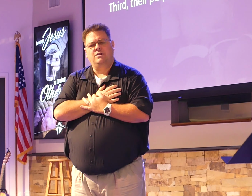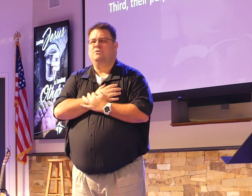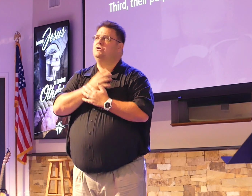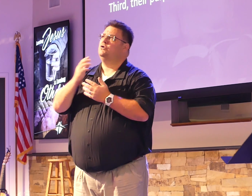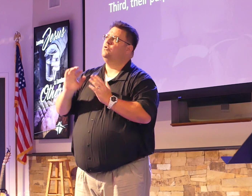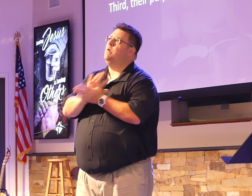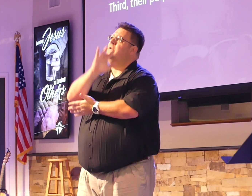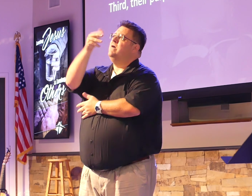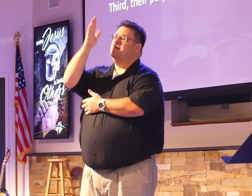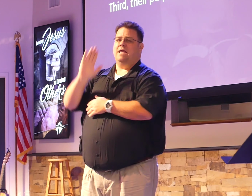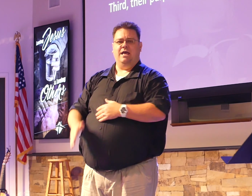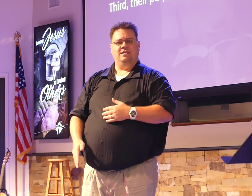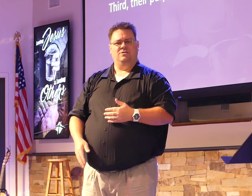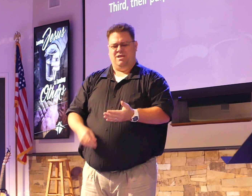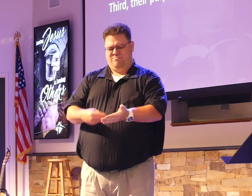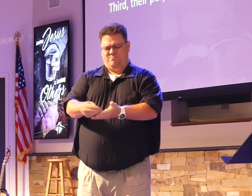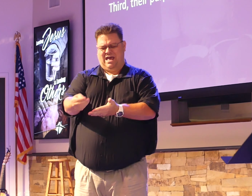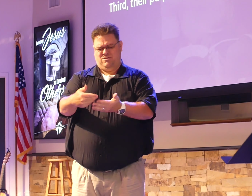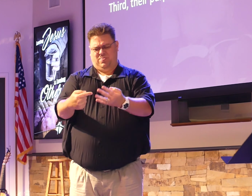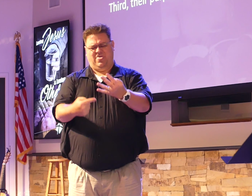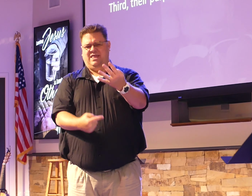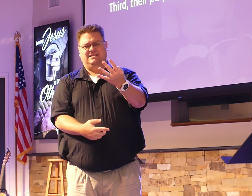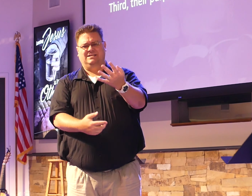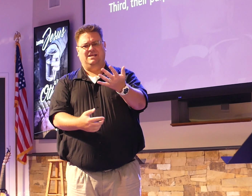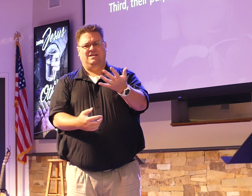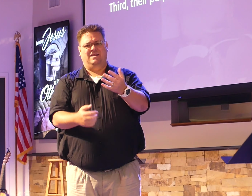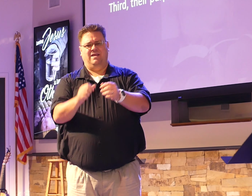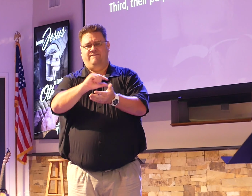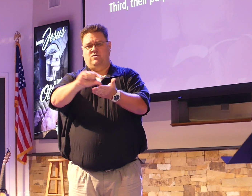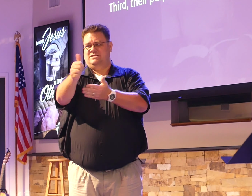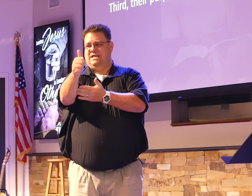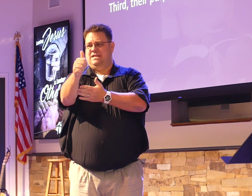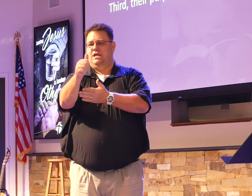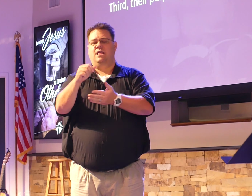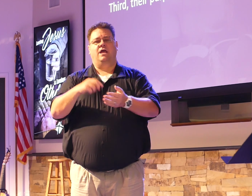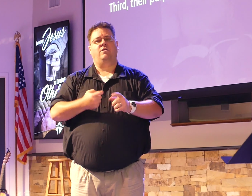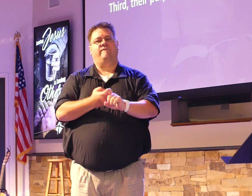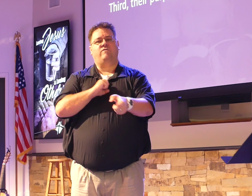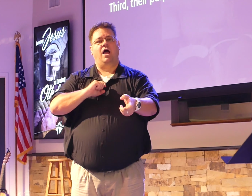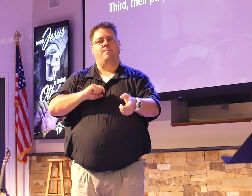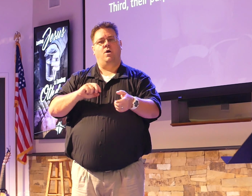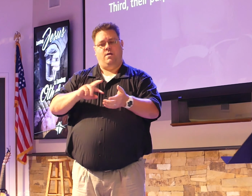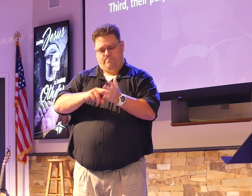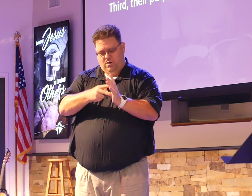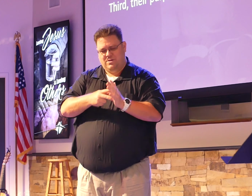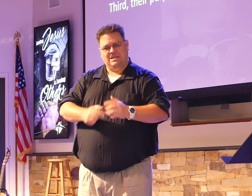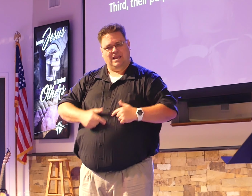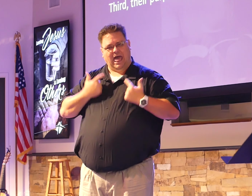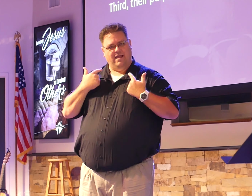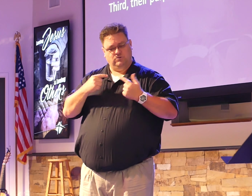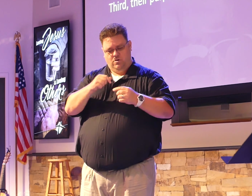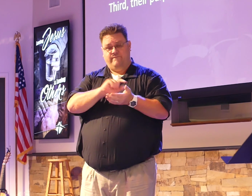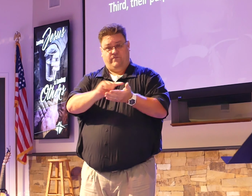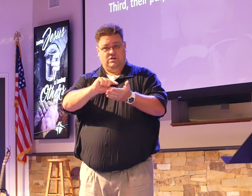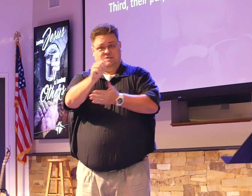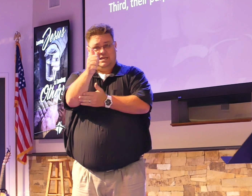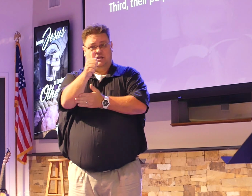you can't buy those with money. Those come from a purposeful walk of Christ. Look at verse 10. He says, fully know my